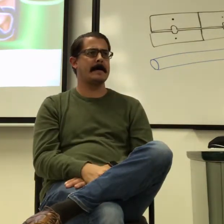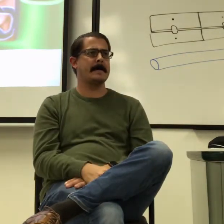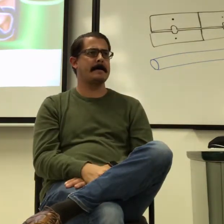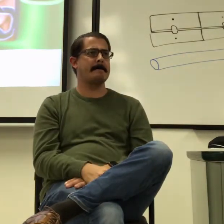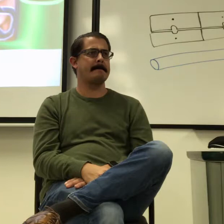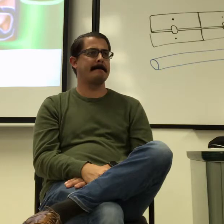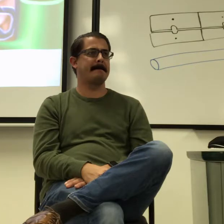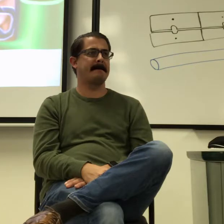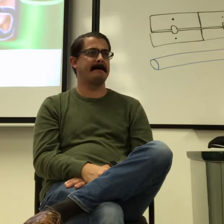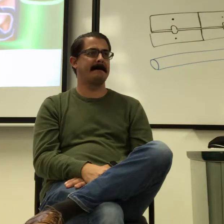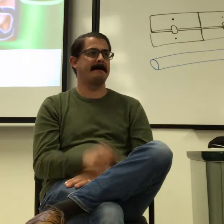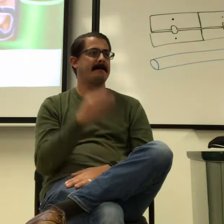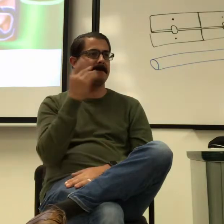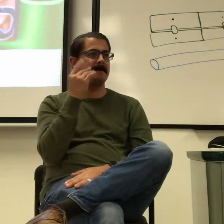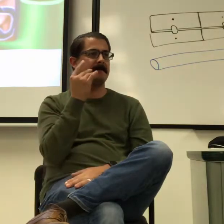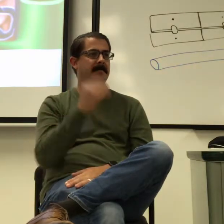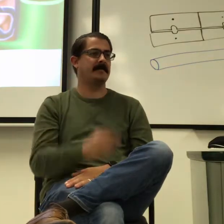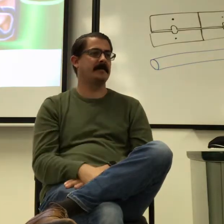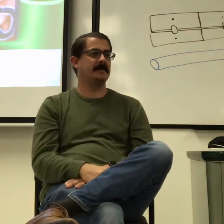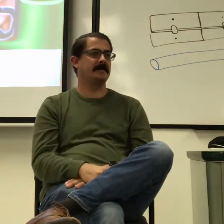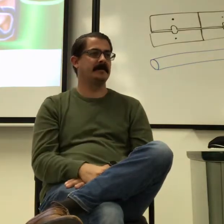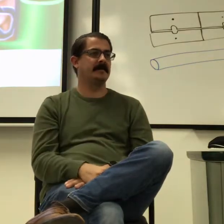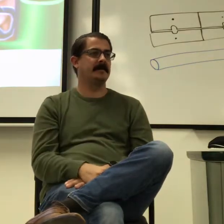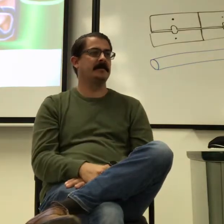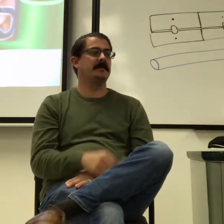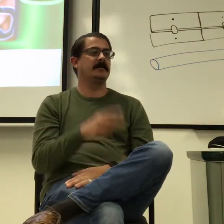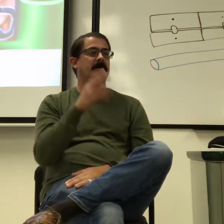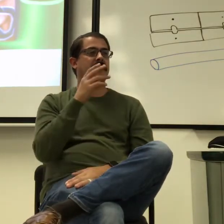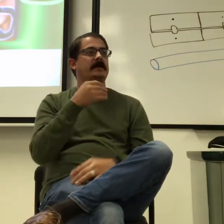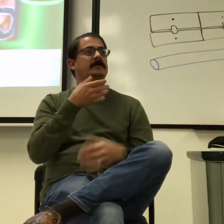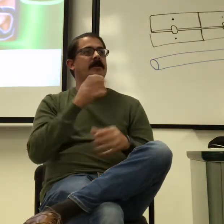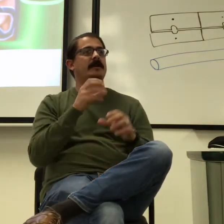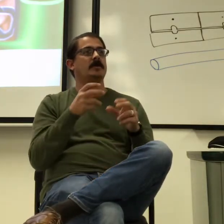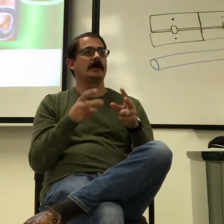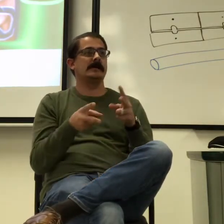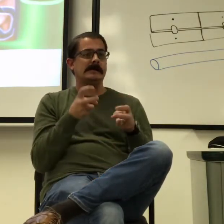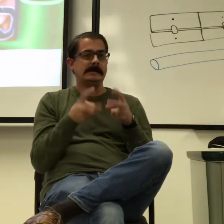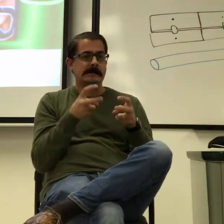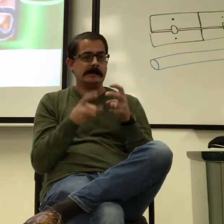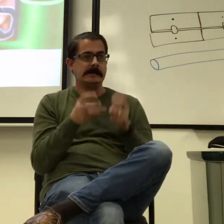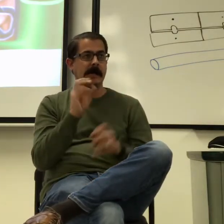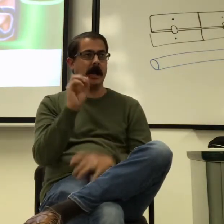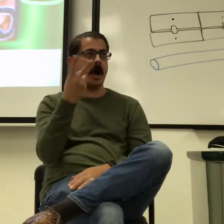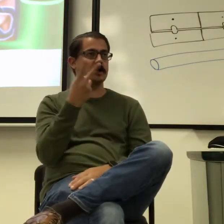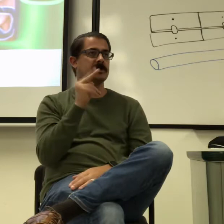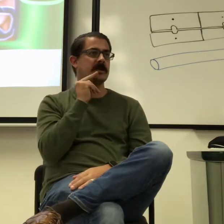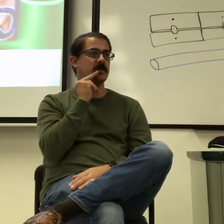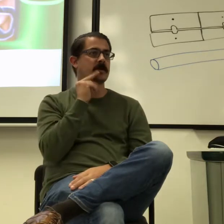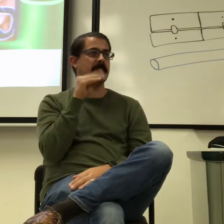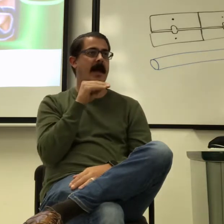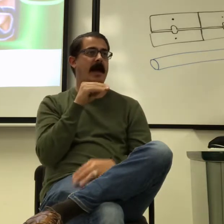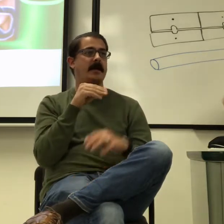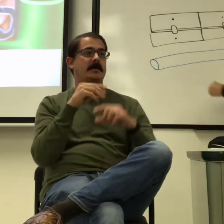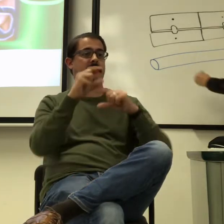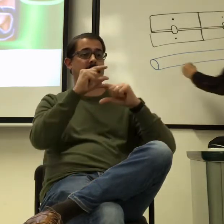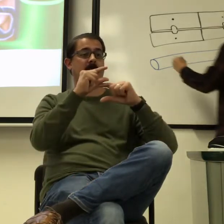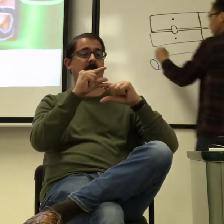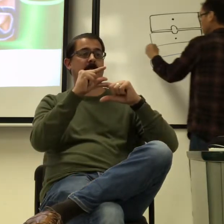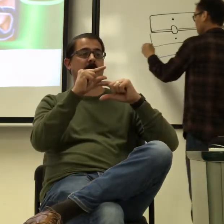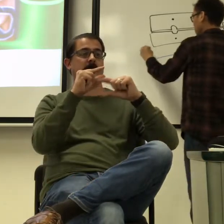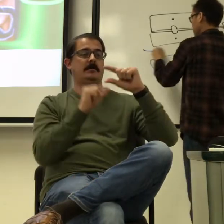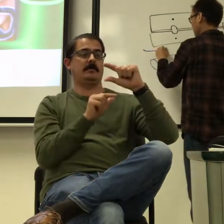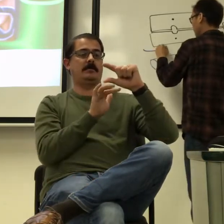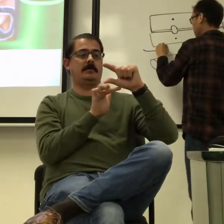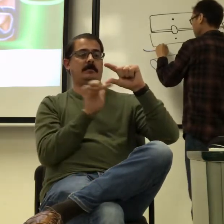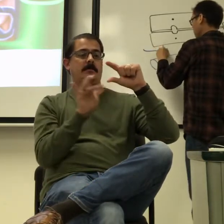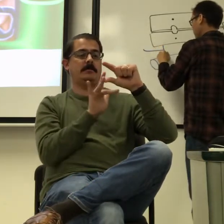the hepatocytes that have a chance to extract oxygen and nutrients. They even named this gap between the cells and the blood.